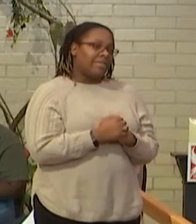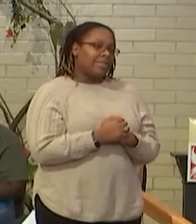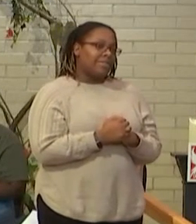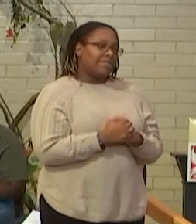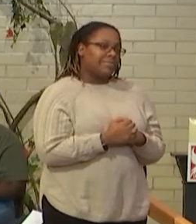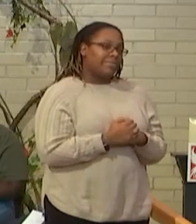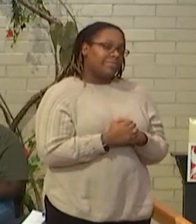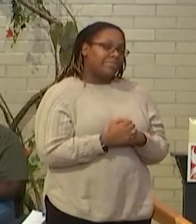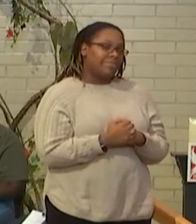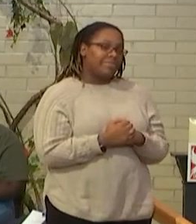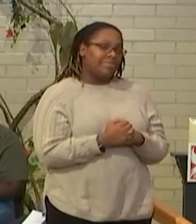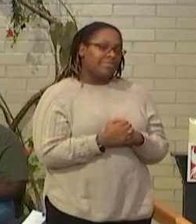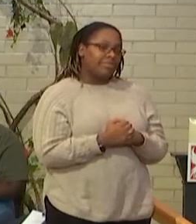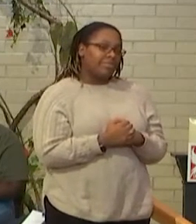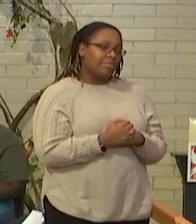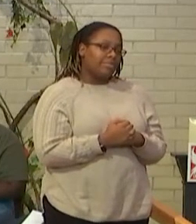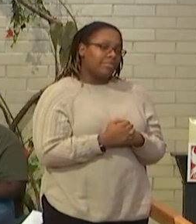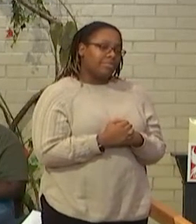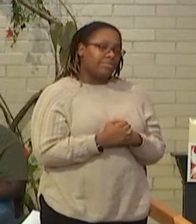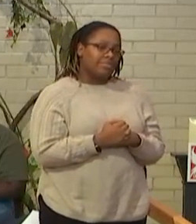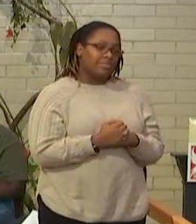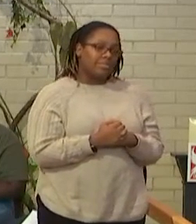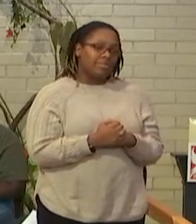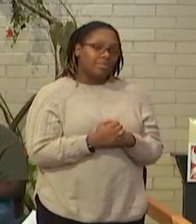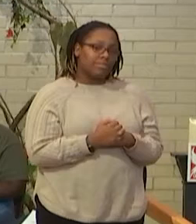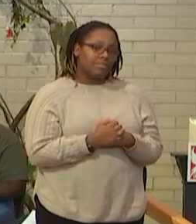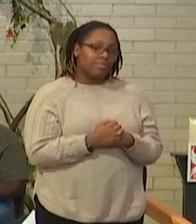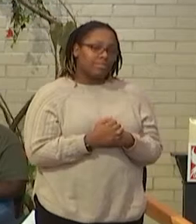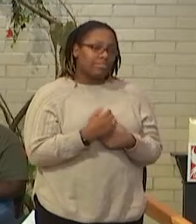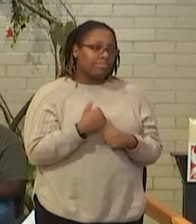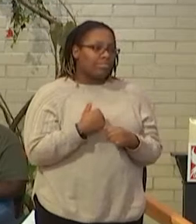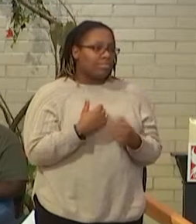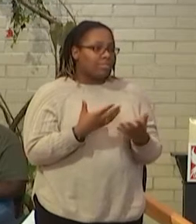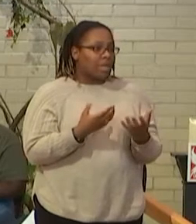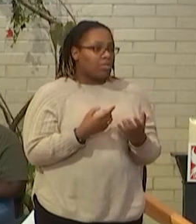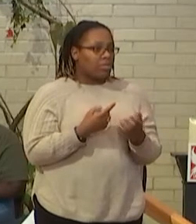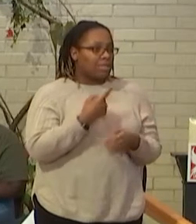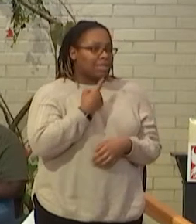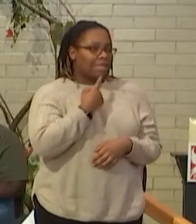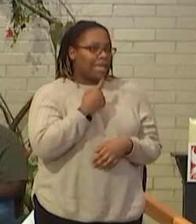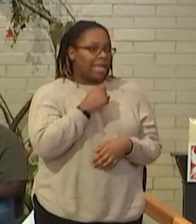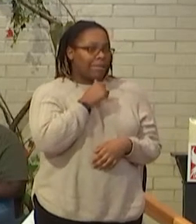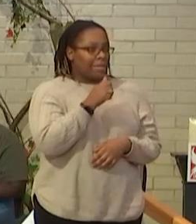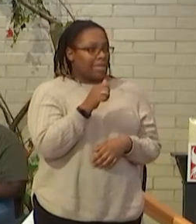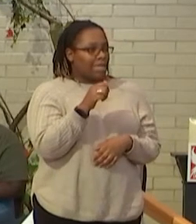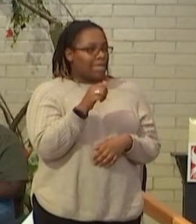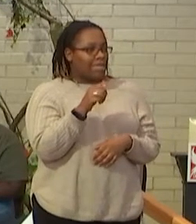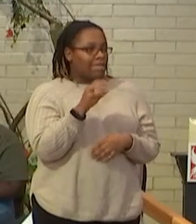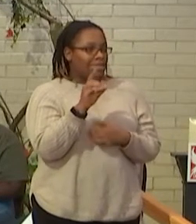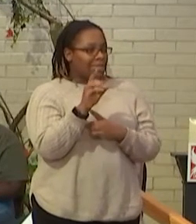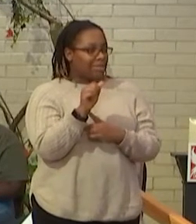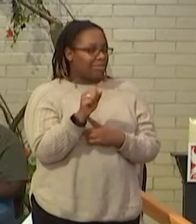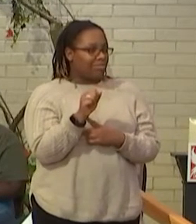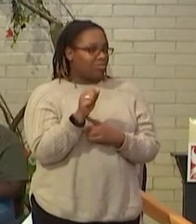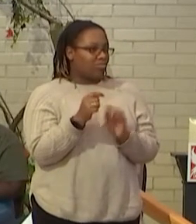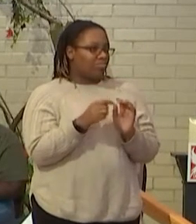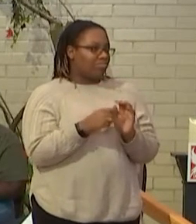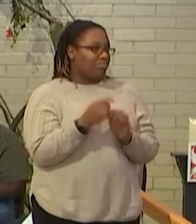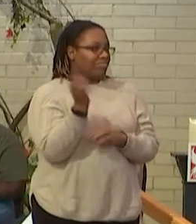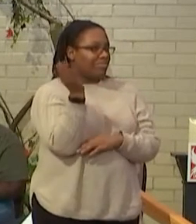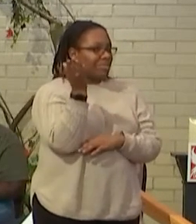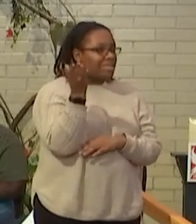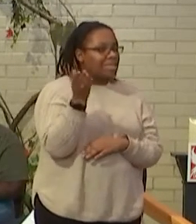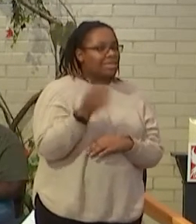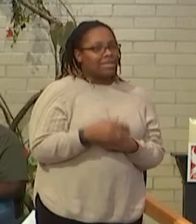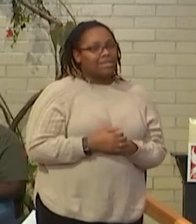As I would like to mention that I am non-disabled presenting, if you will, right now, where in actuality the inside of